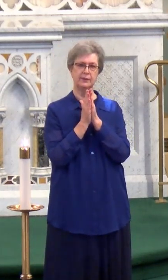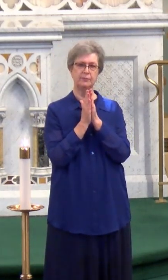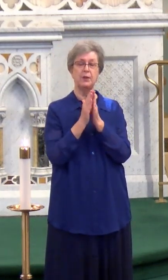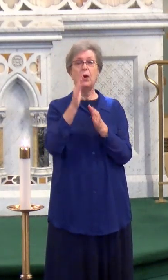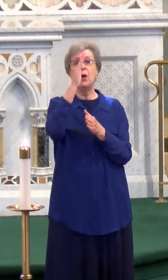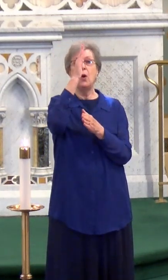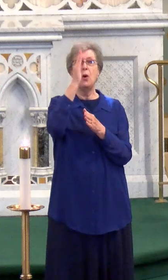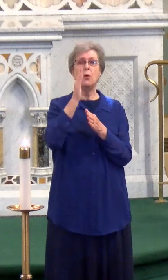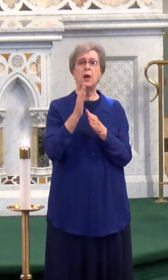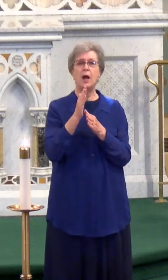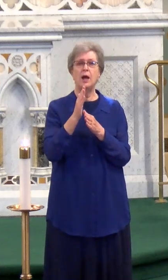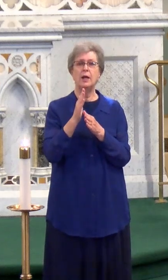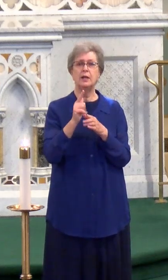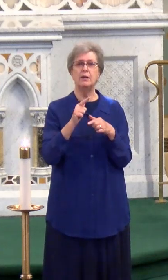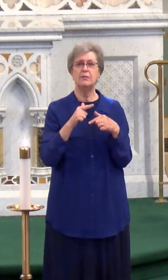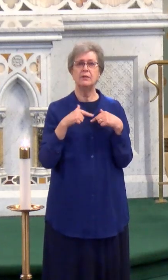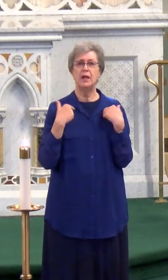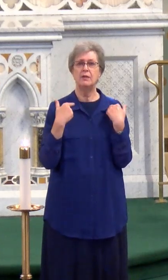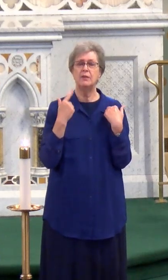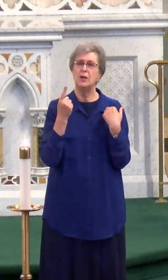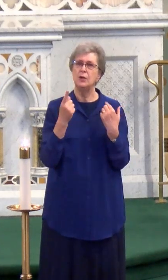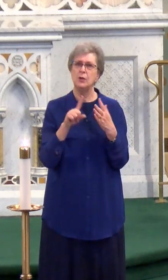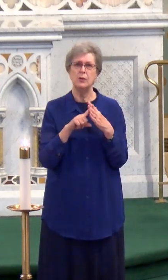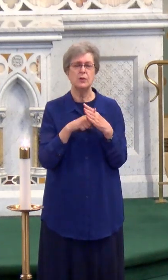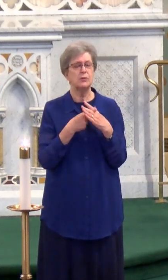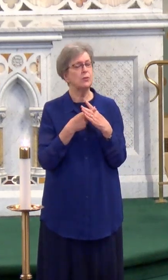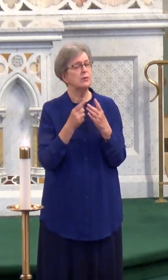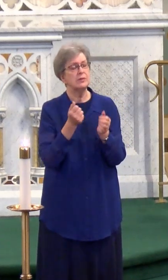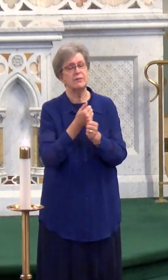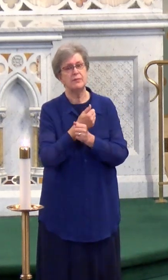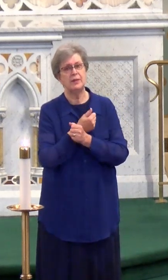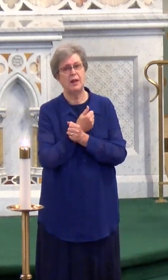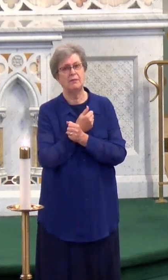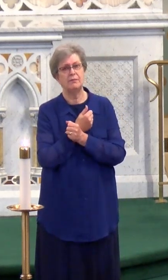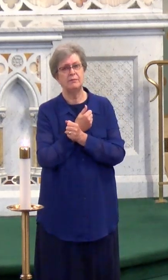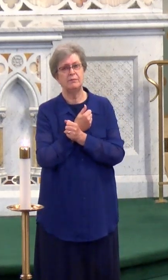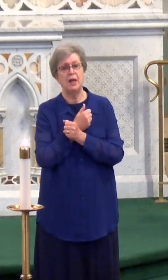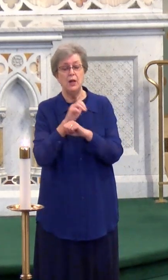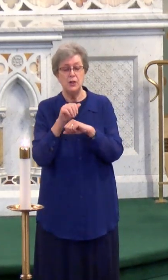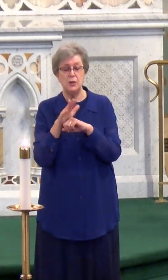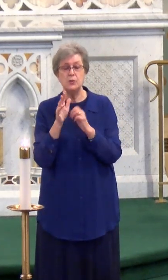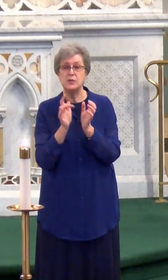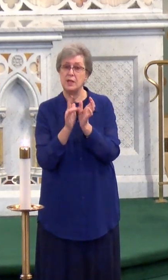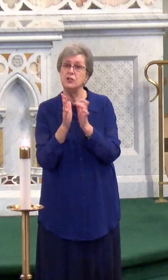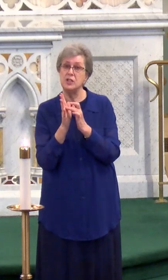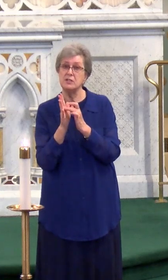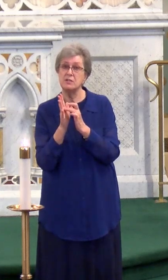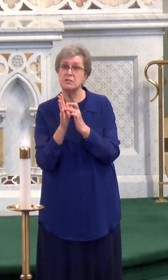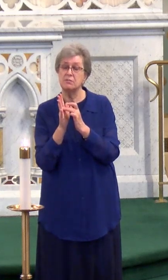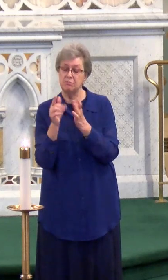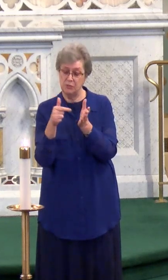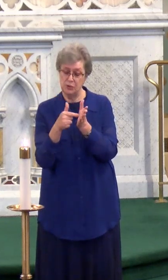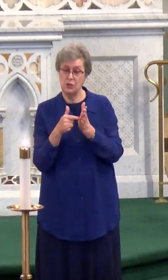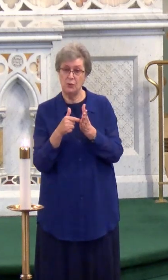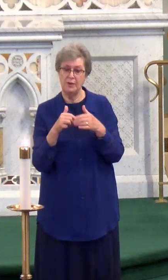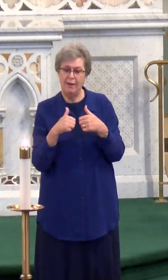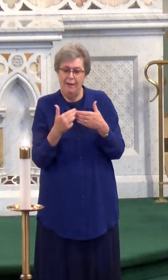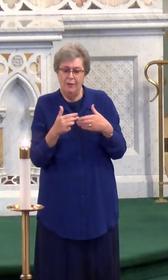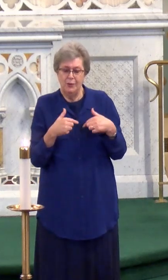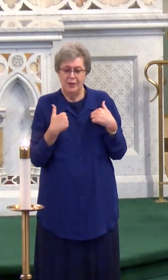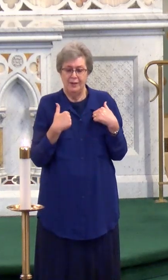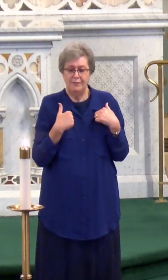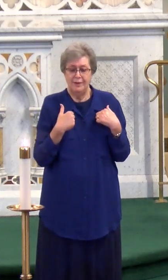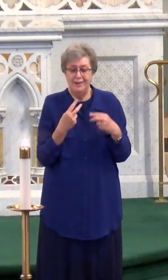O God of life, you are the source of love. You sent Jesus to show us how to live and care for